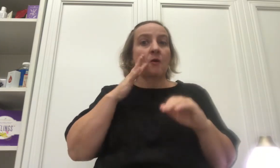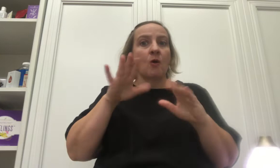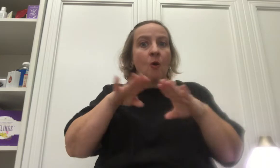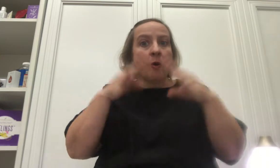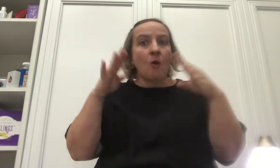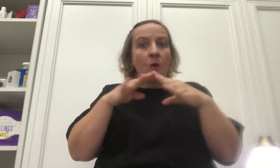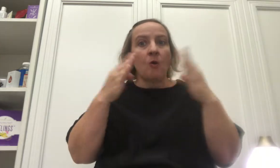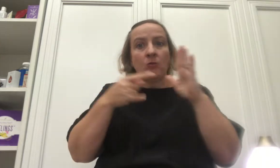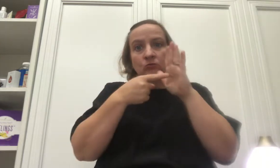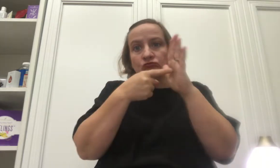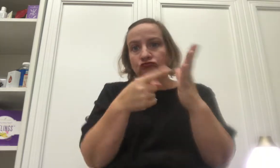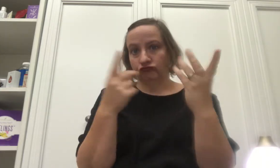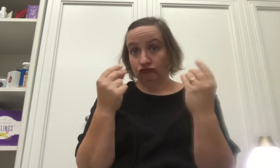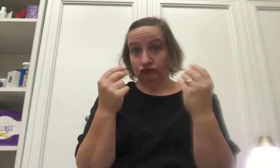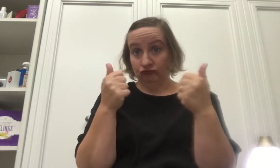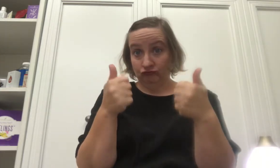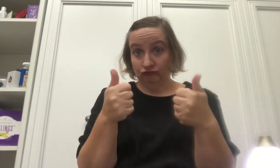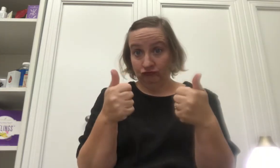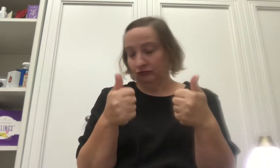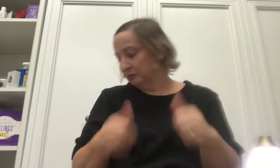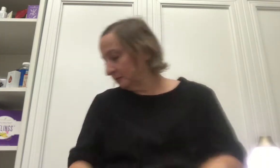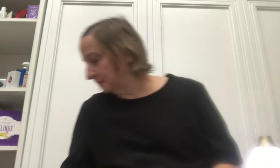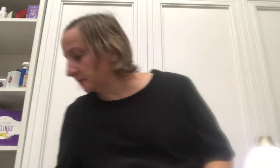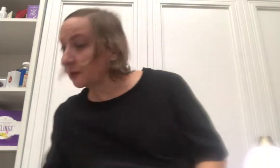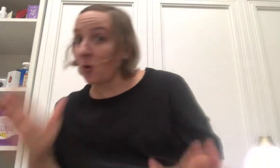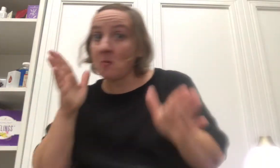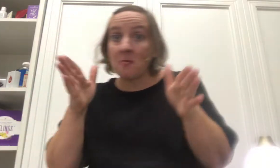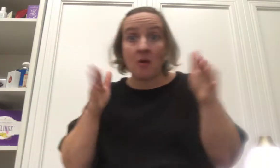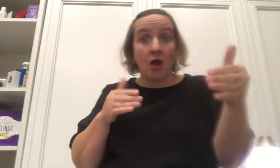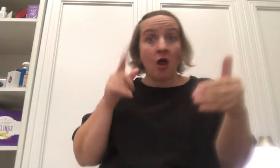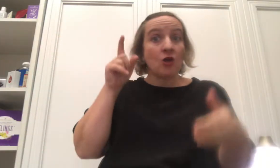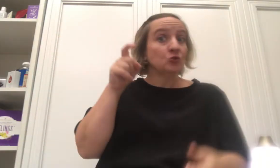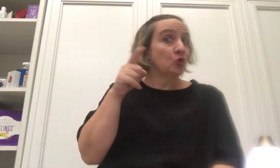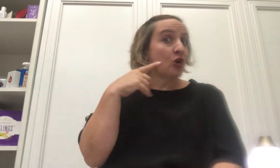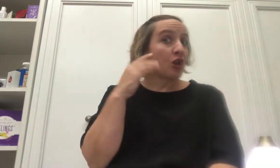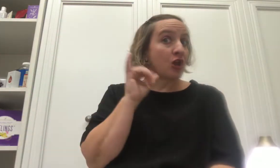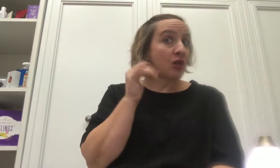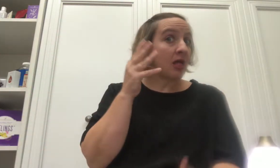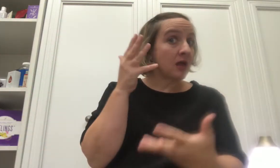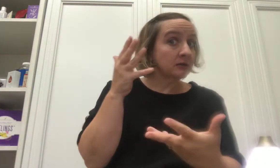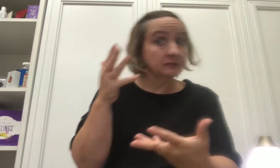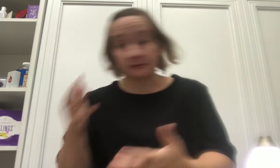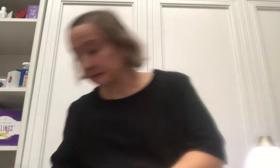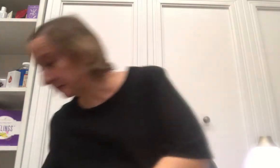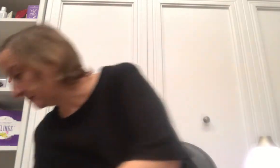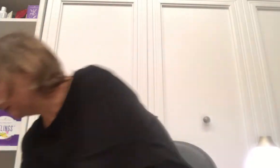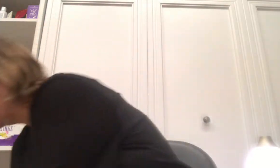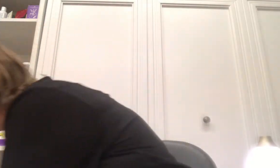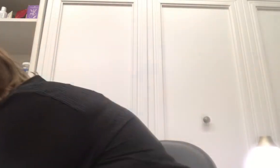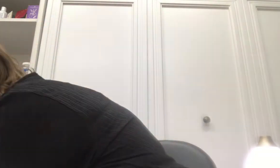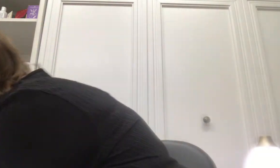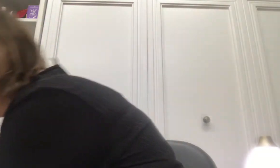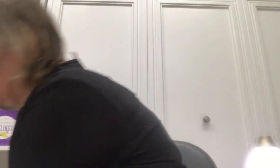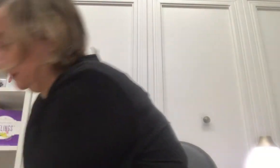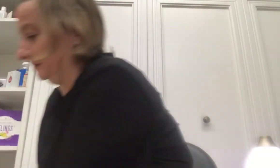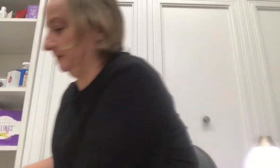how they work. And so I'm going to open up a box and show you how it works. Your box probably will look like this.